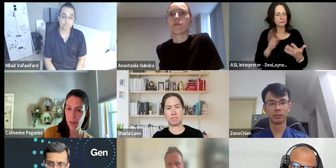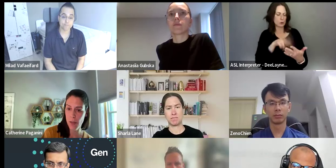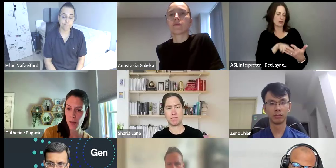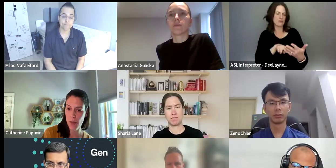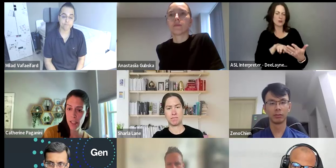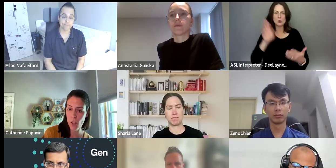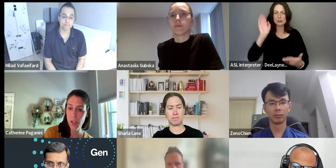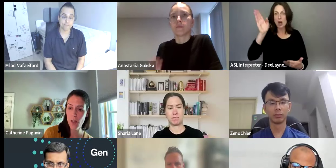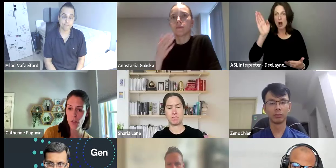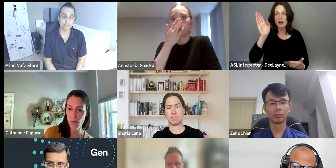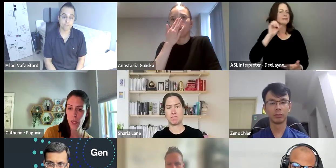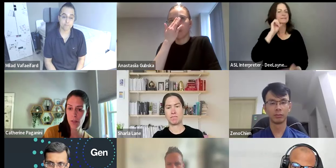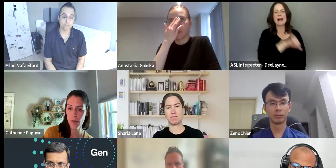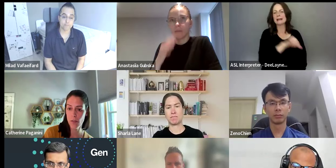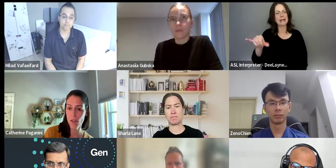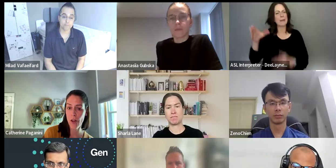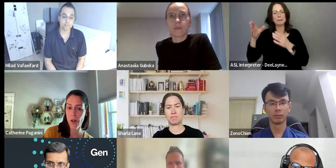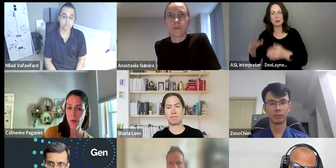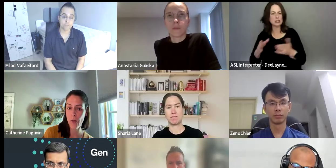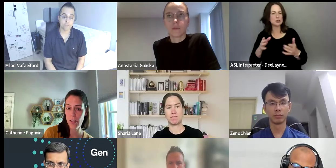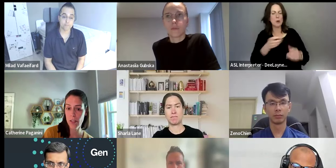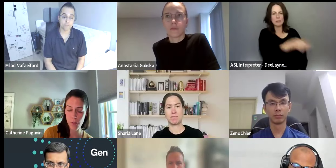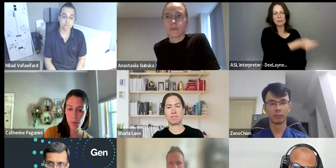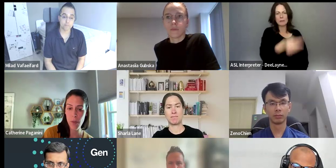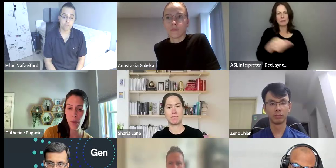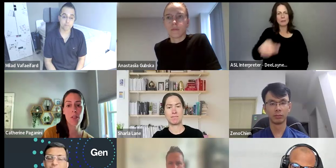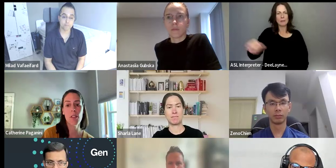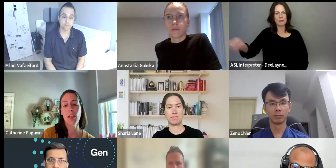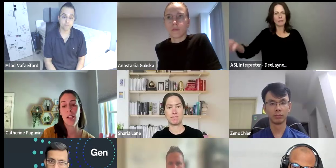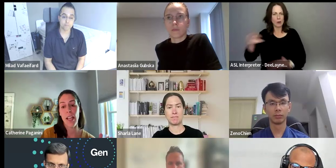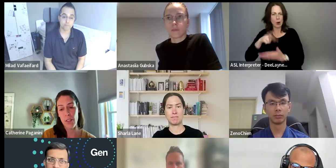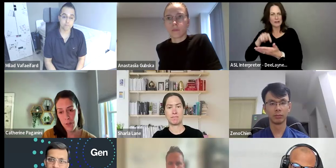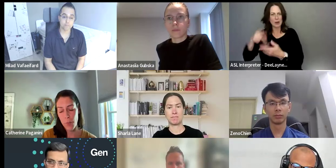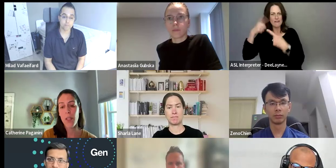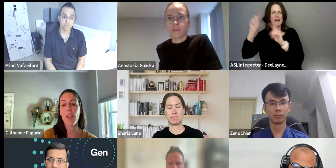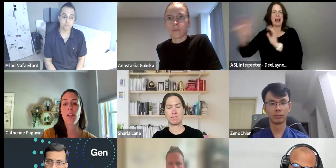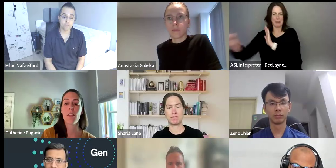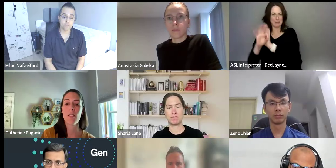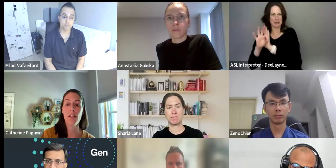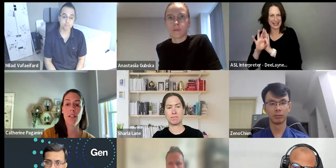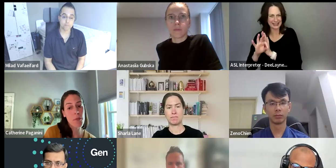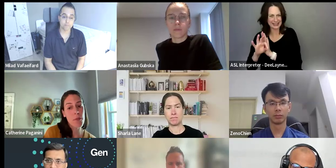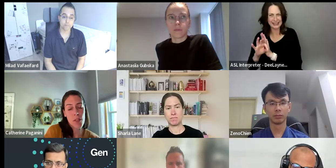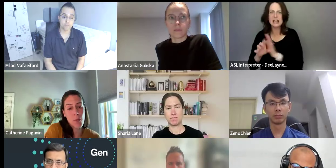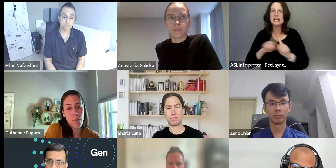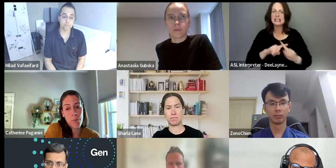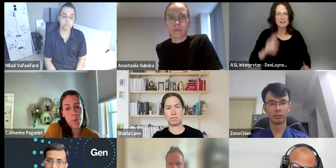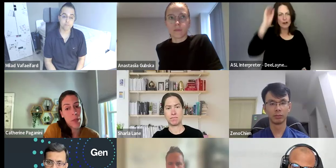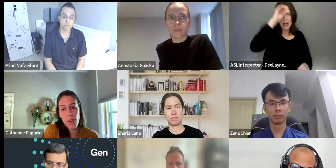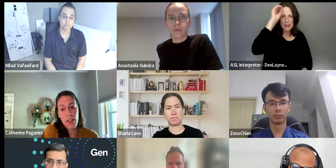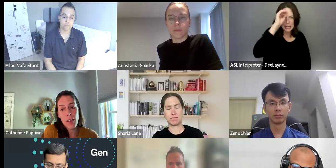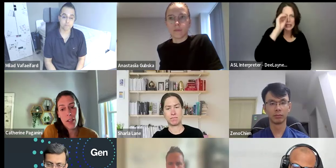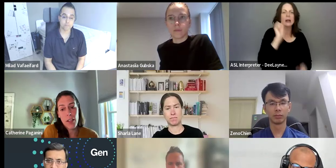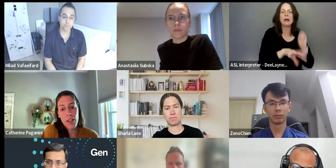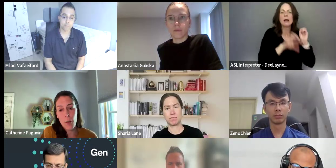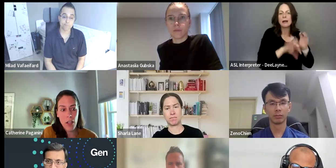talk is not going to be the same people. So it's like it changes, right? So it's different people have different opinions, and sometimes